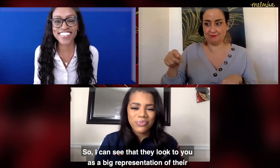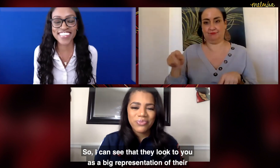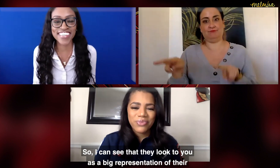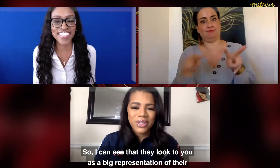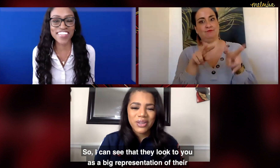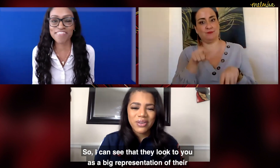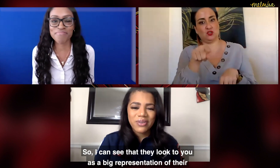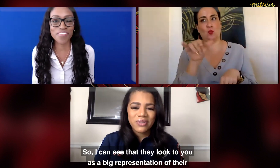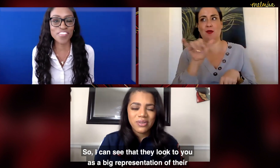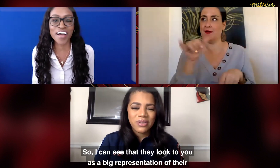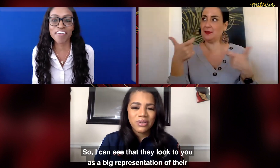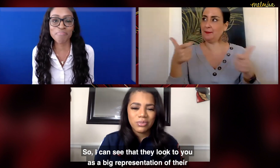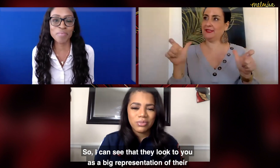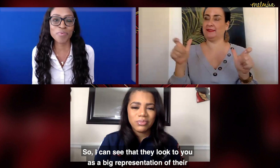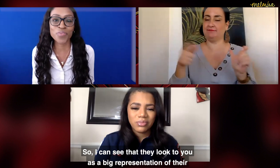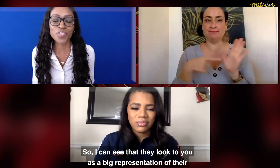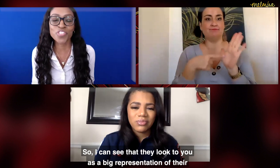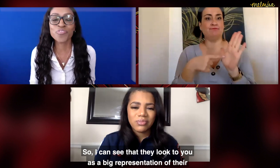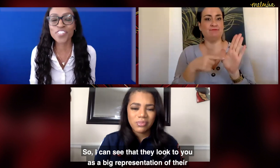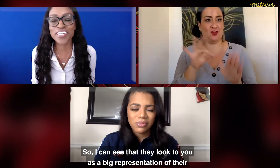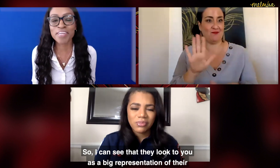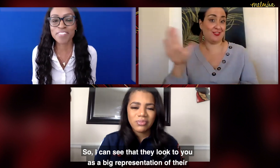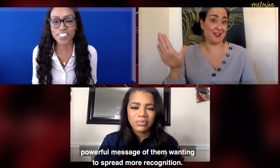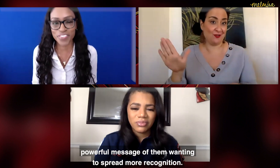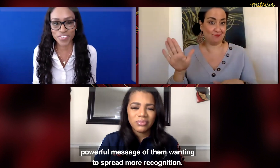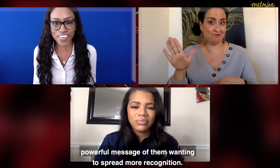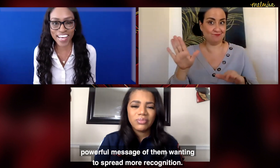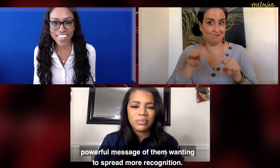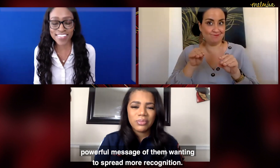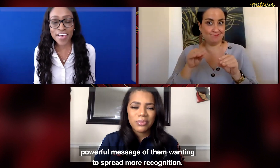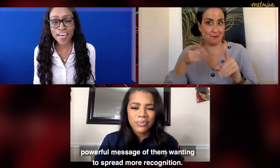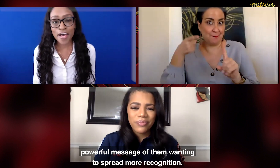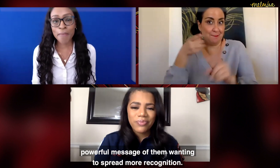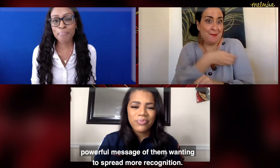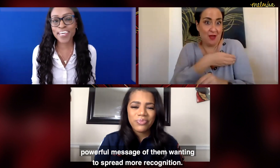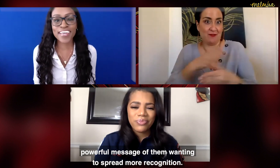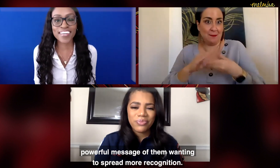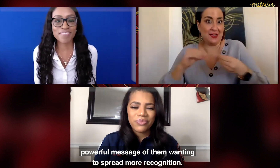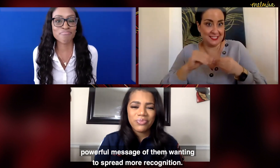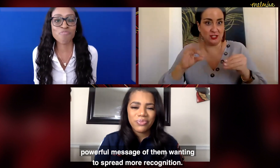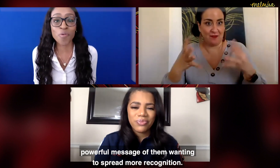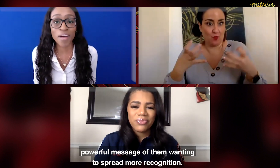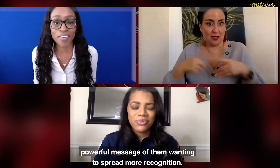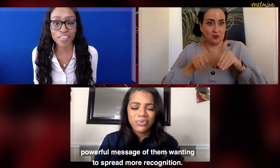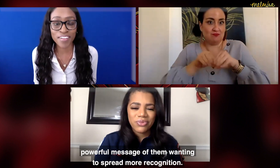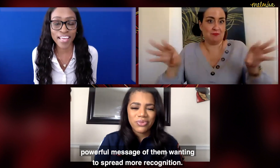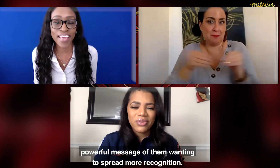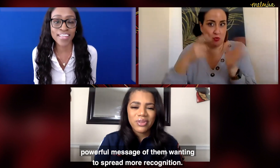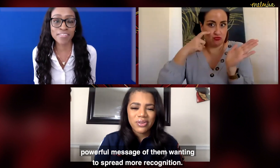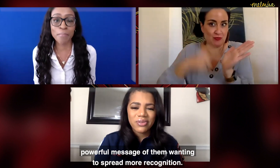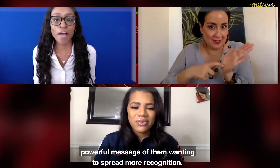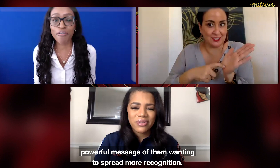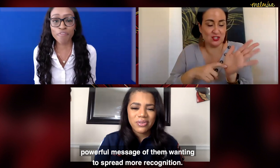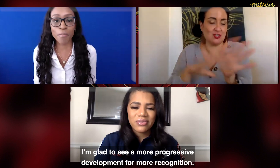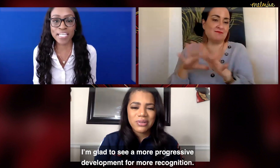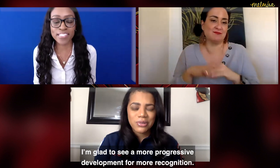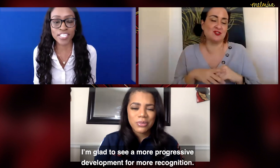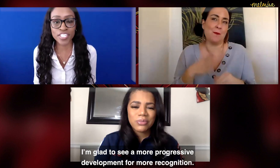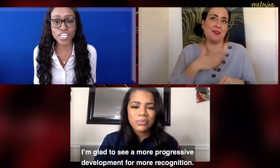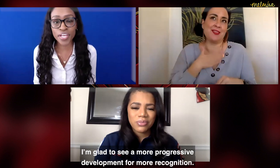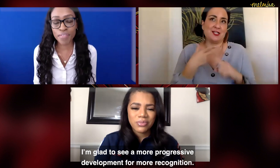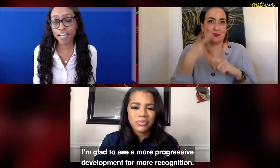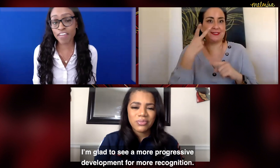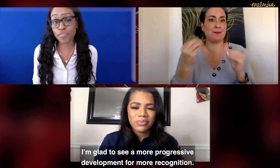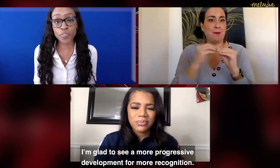could see a lot of people looking up to you as a big role model and a powerful